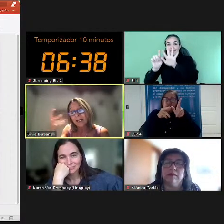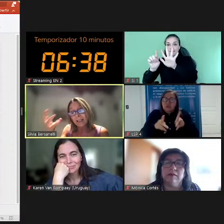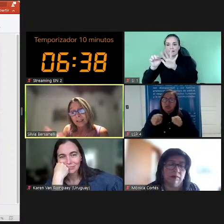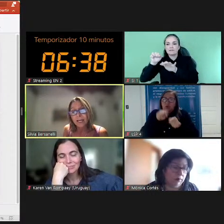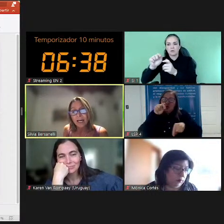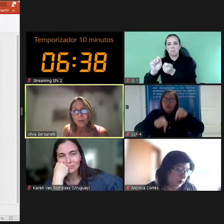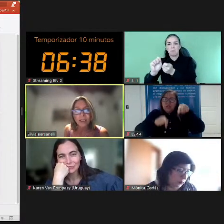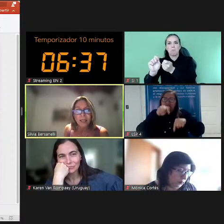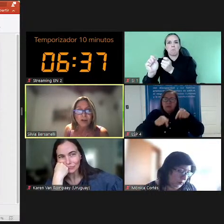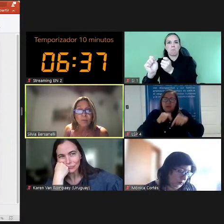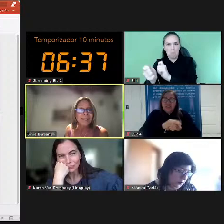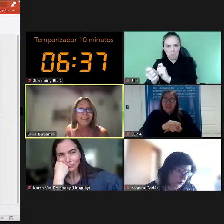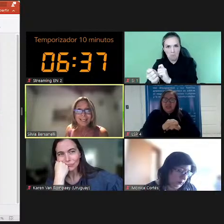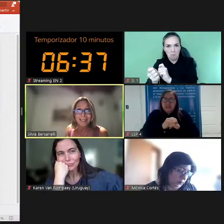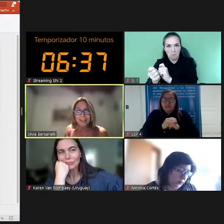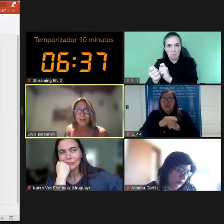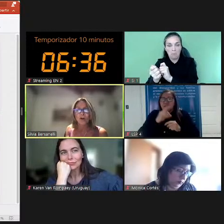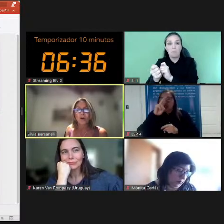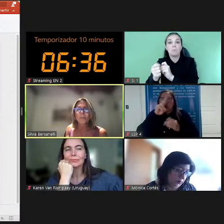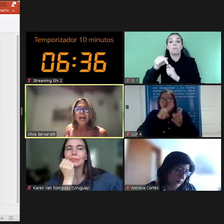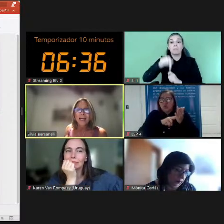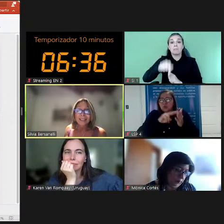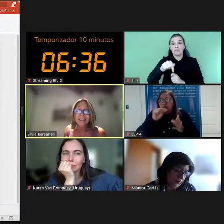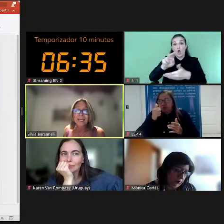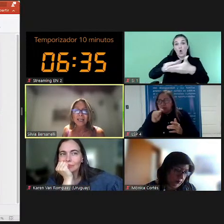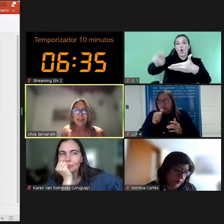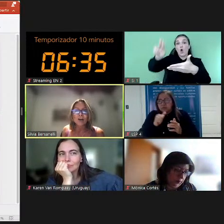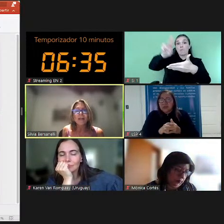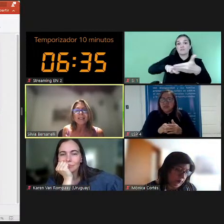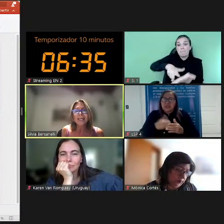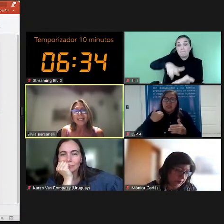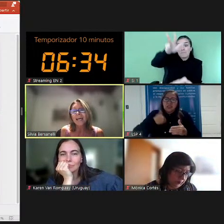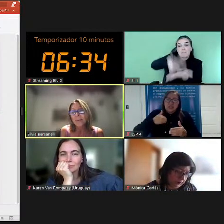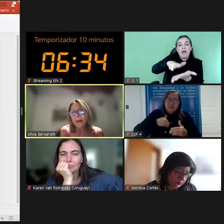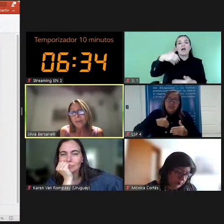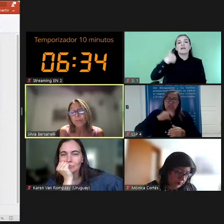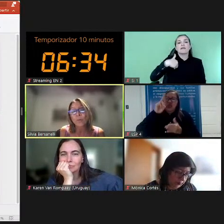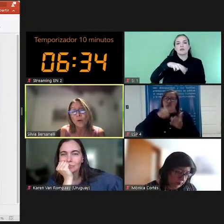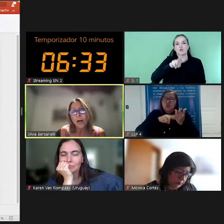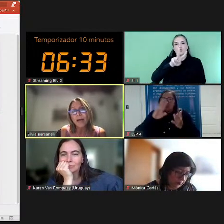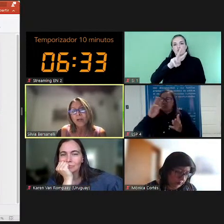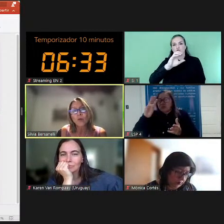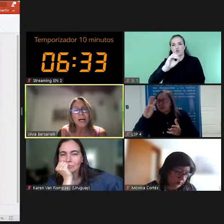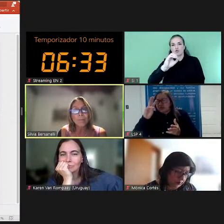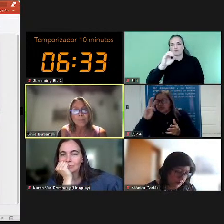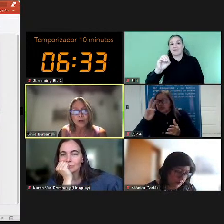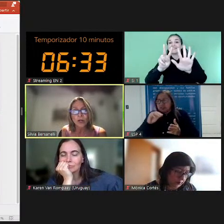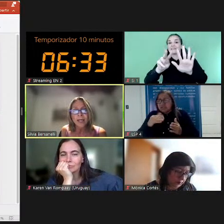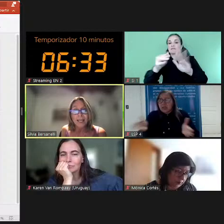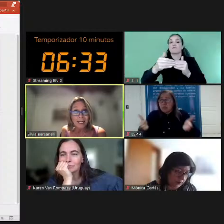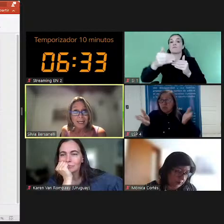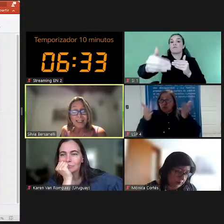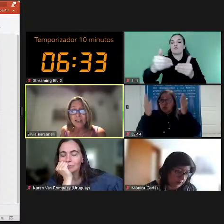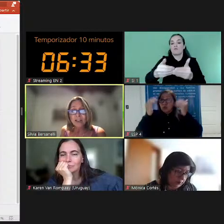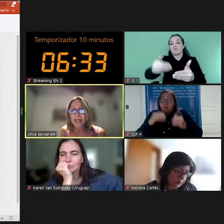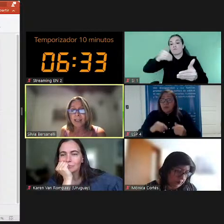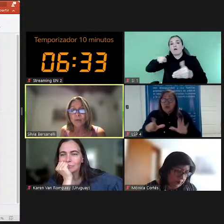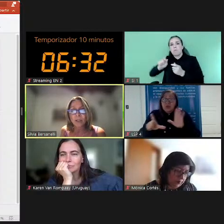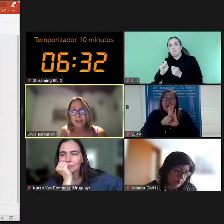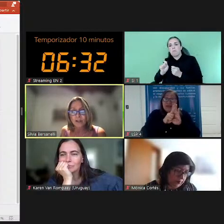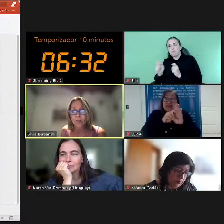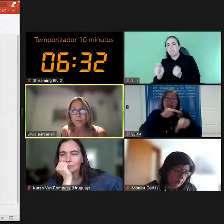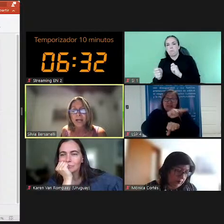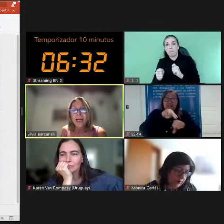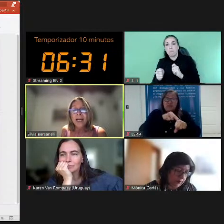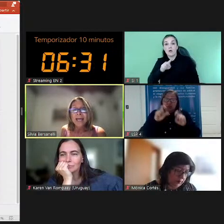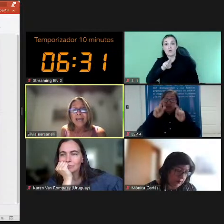the rights of persons with disabilities and argentina adoption in 2007 argentina in 2006 promotes a change